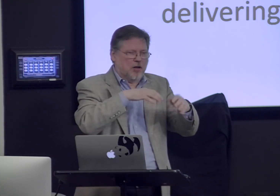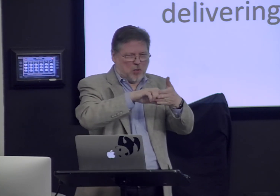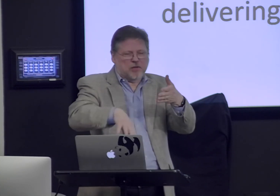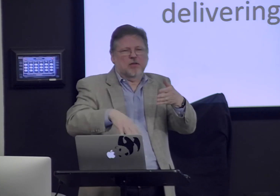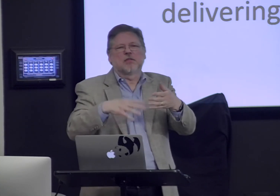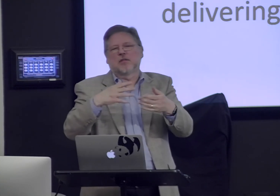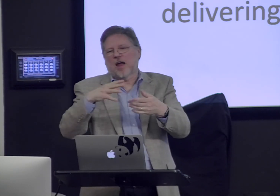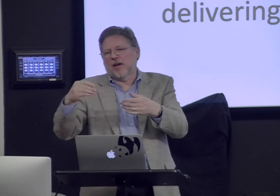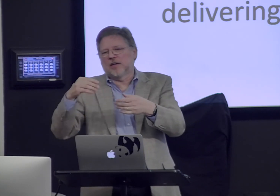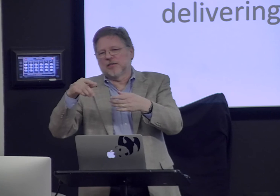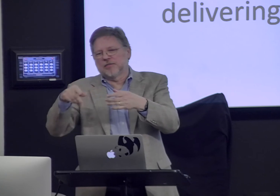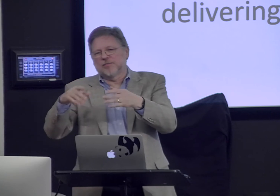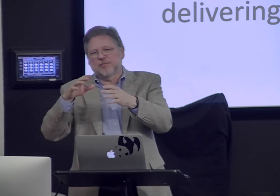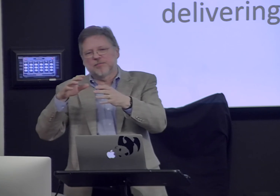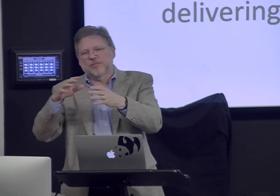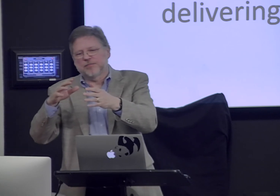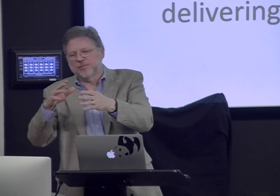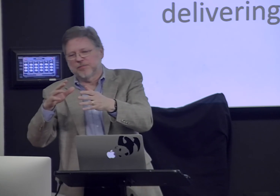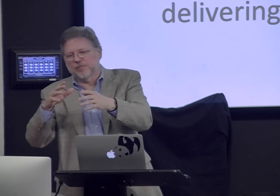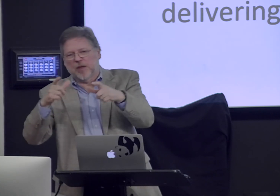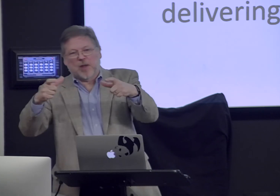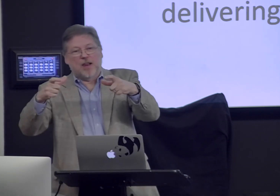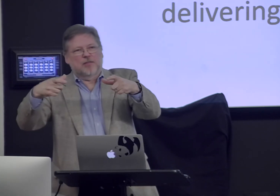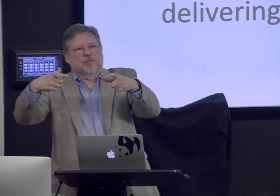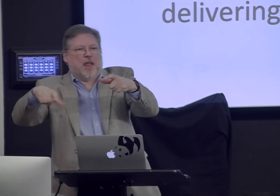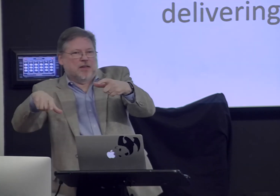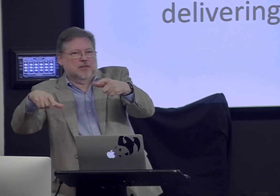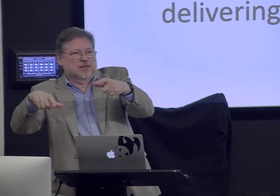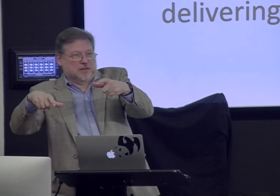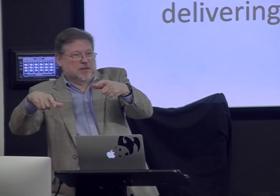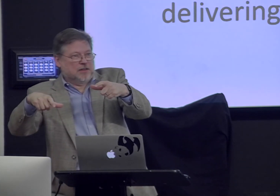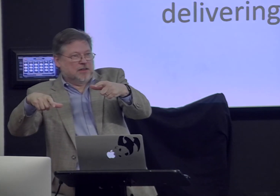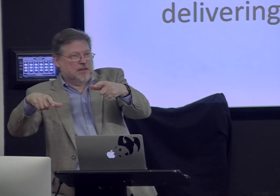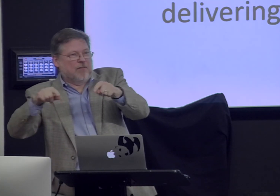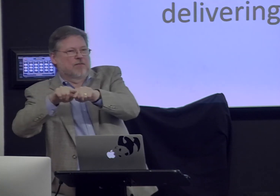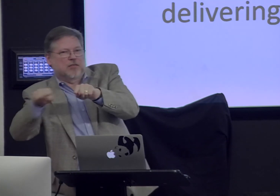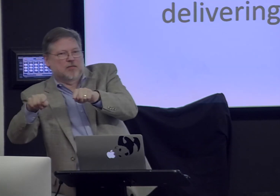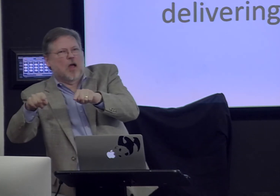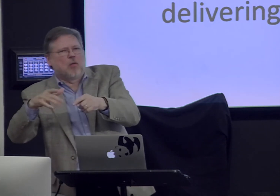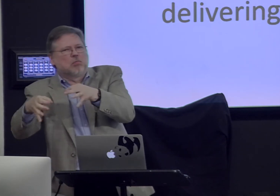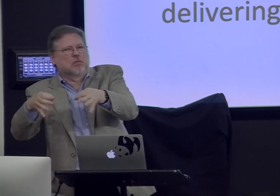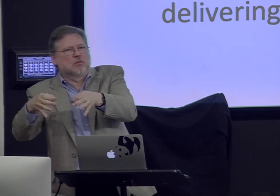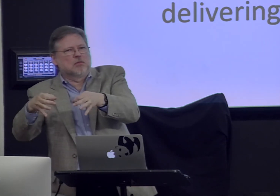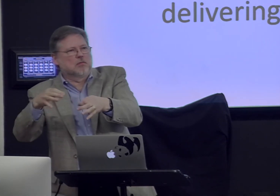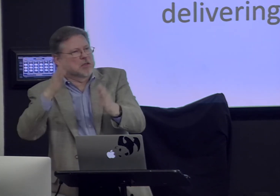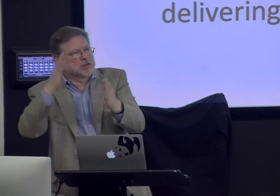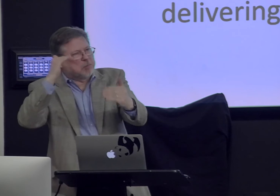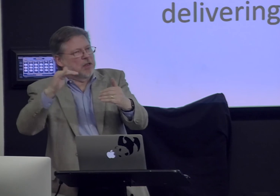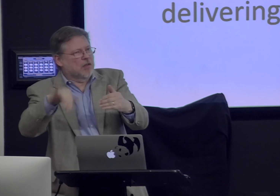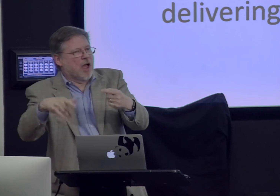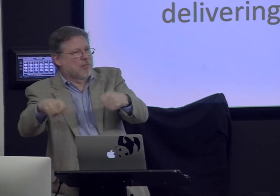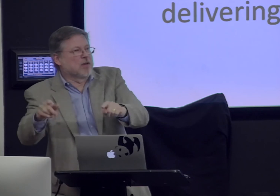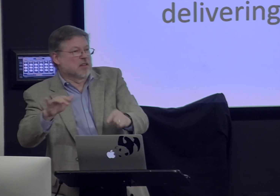Oh, right, the example of removing the plural marker for test, or how the one family